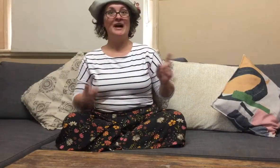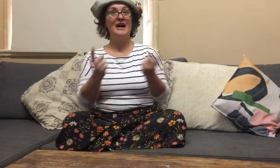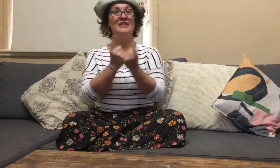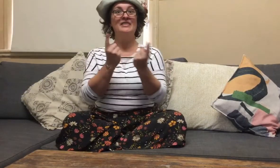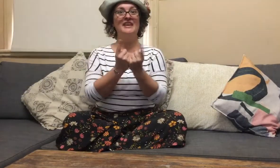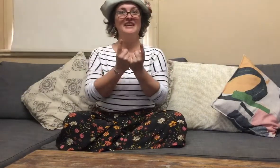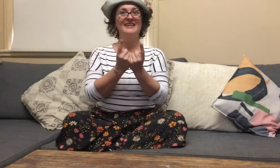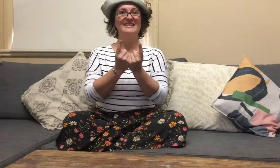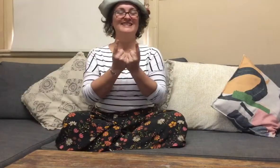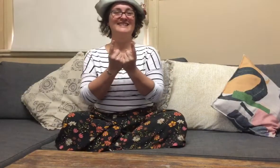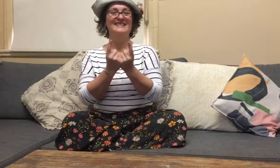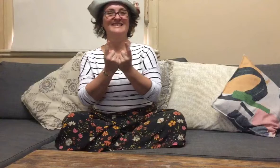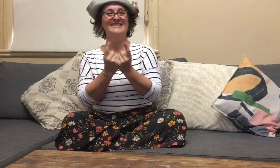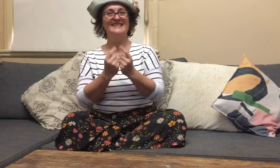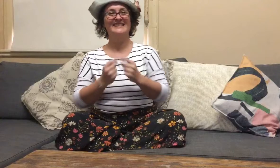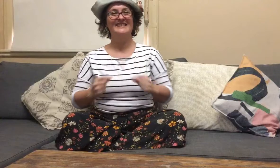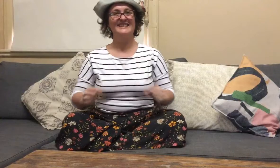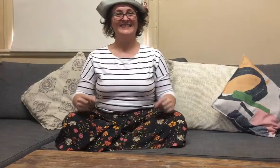about a thing,